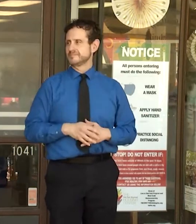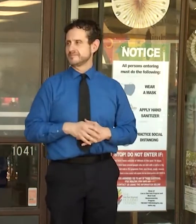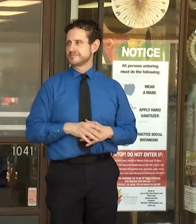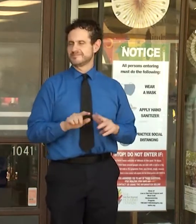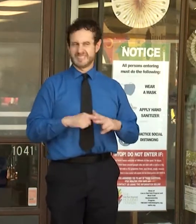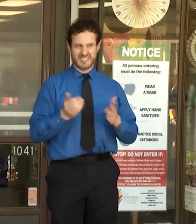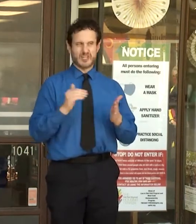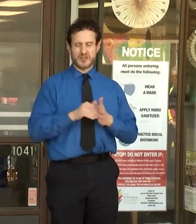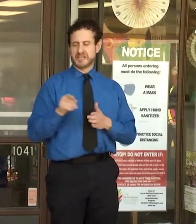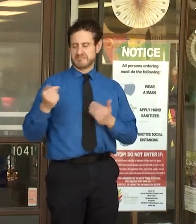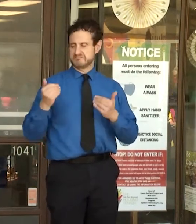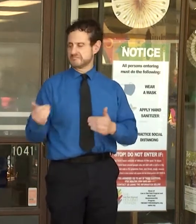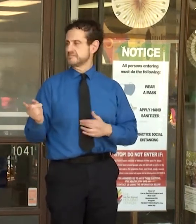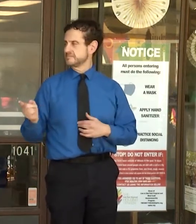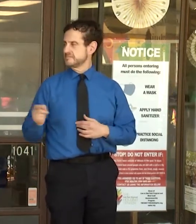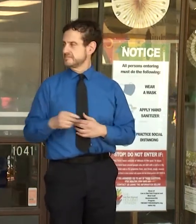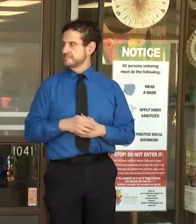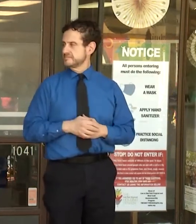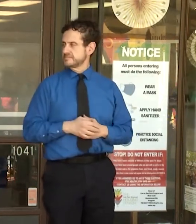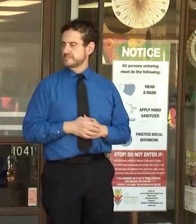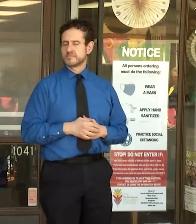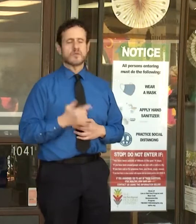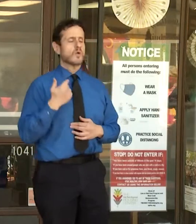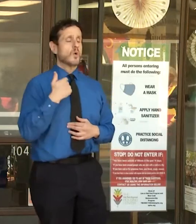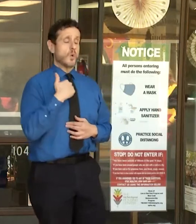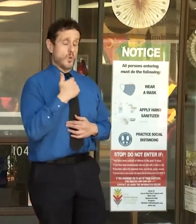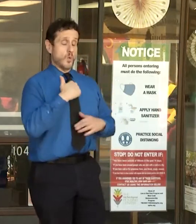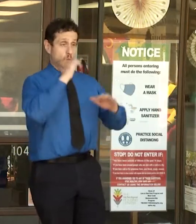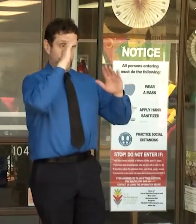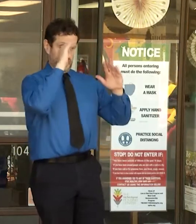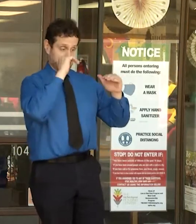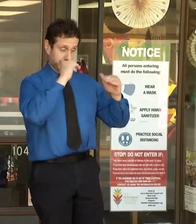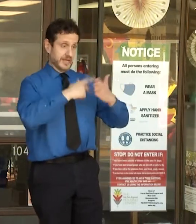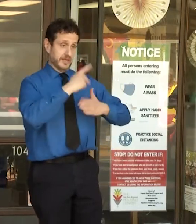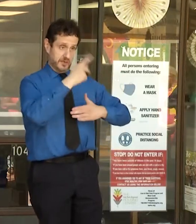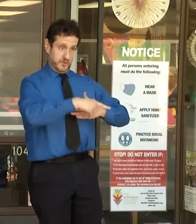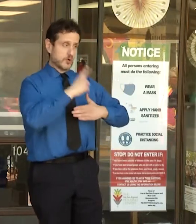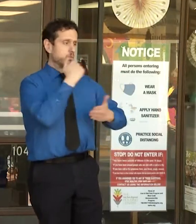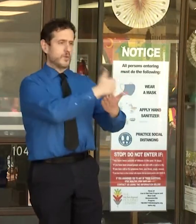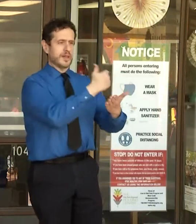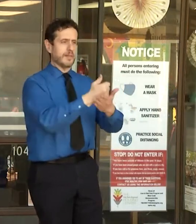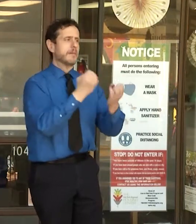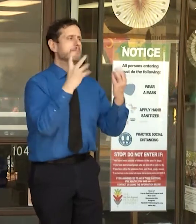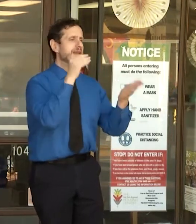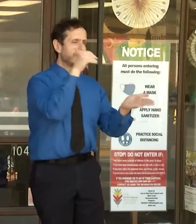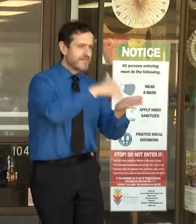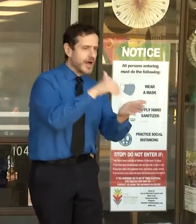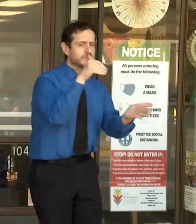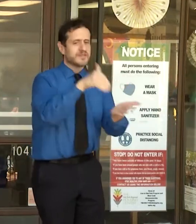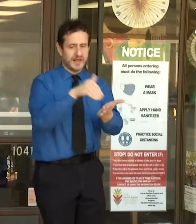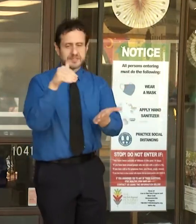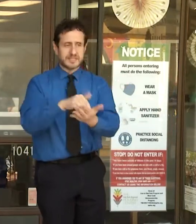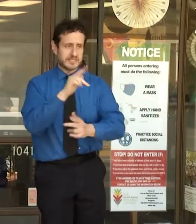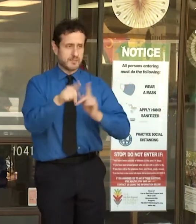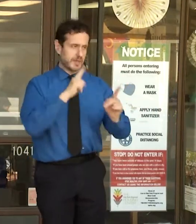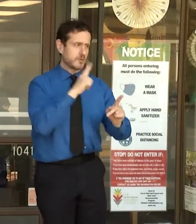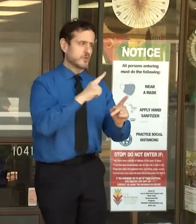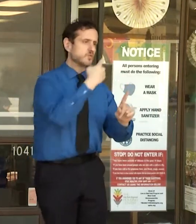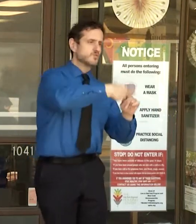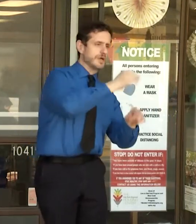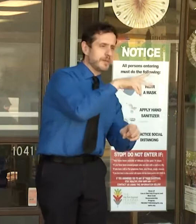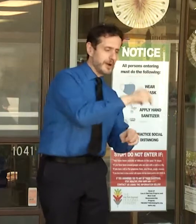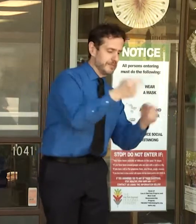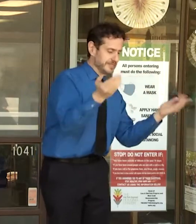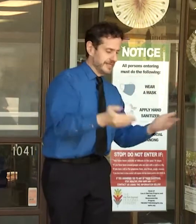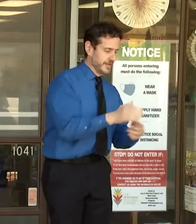So we expect this program, first of all, to help thousands of renters in Cook County. The main